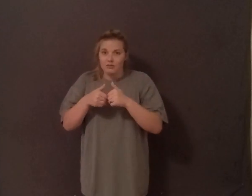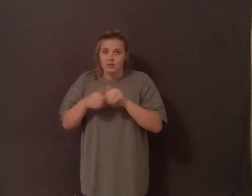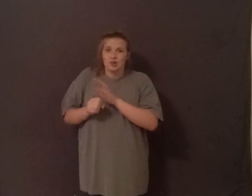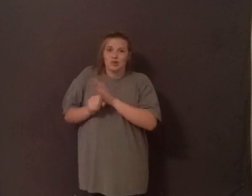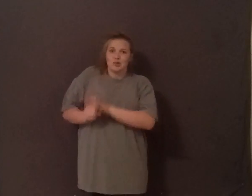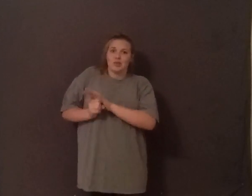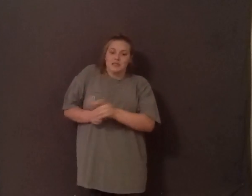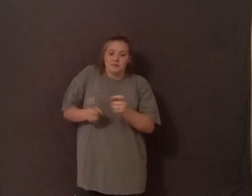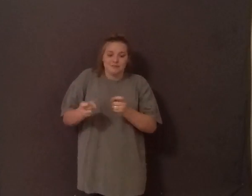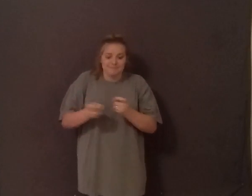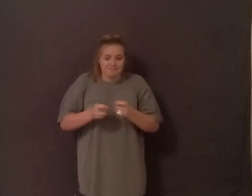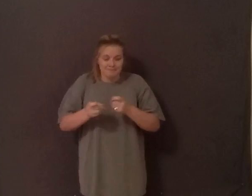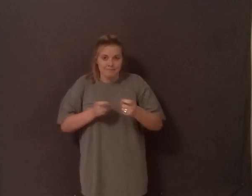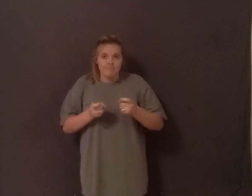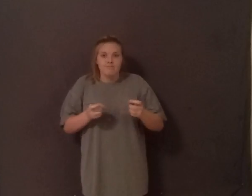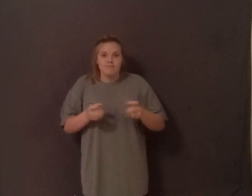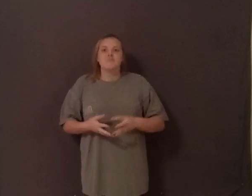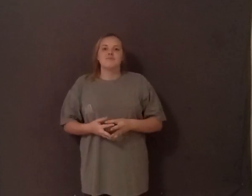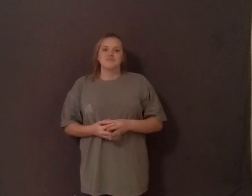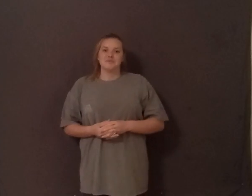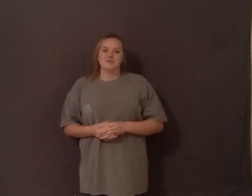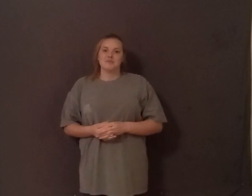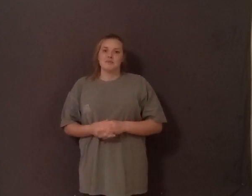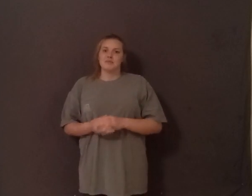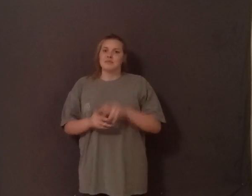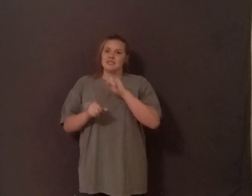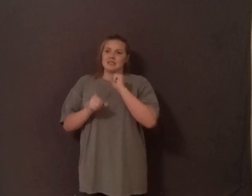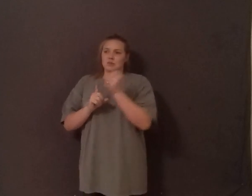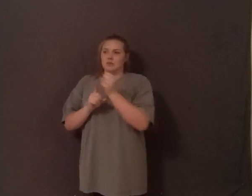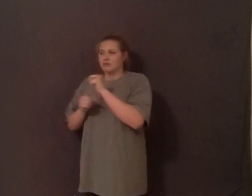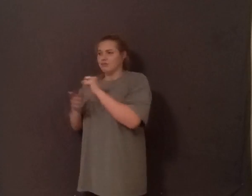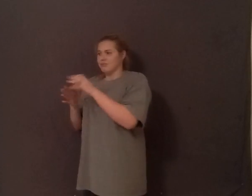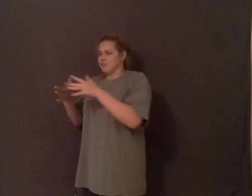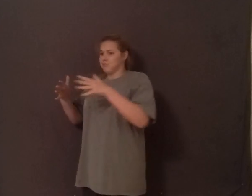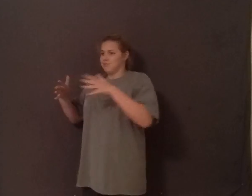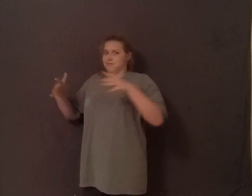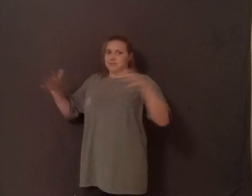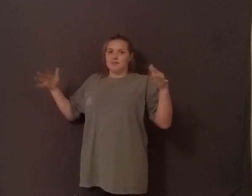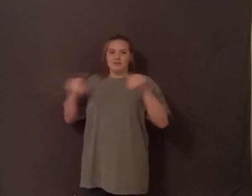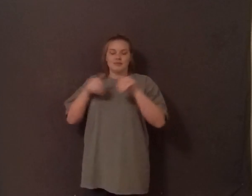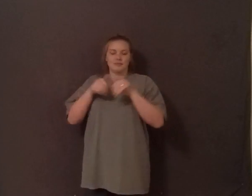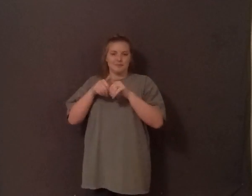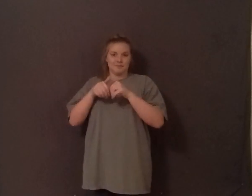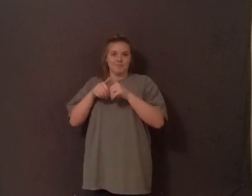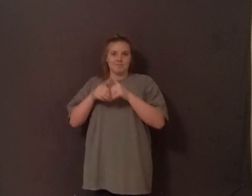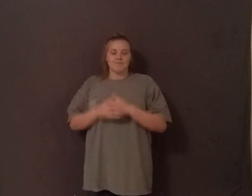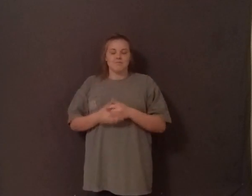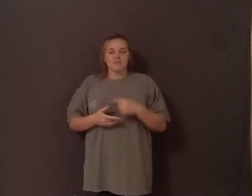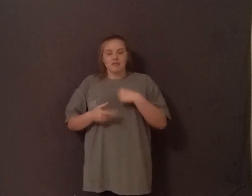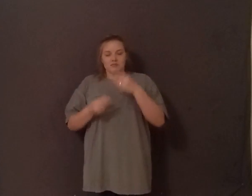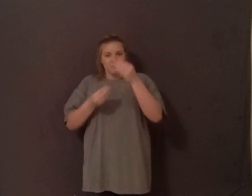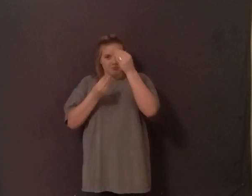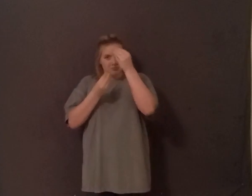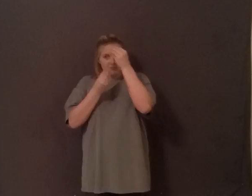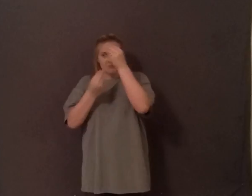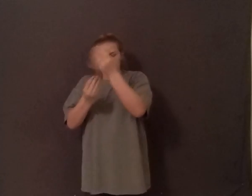your stress in the vast majority of situations. But before I give you the technique, I just want to let you know, my name is